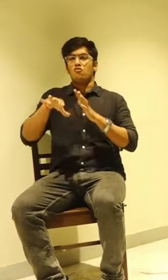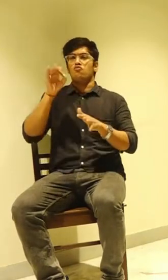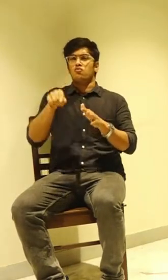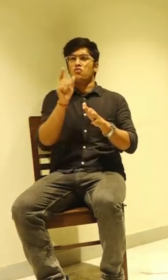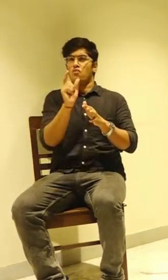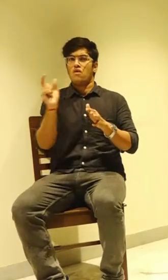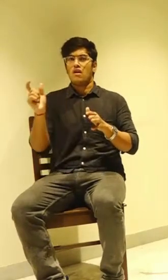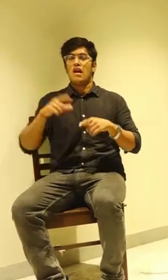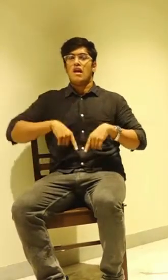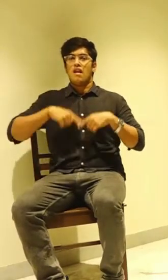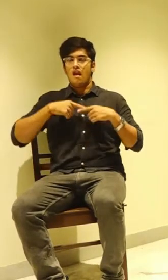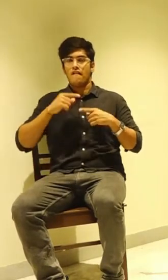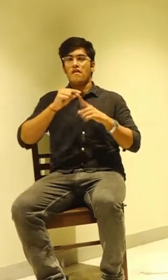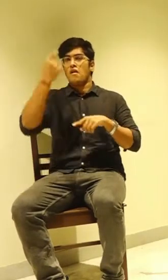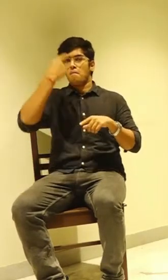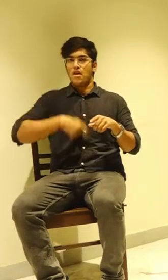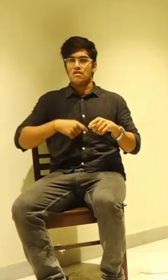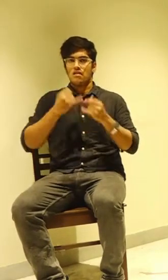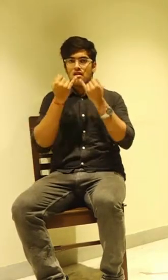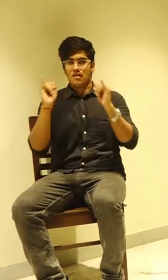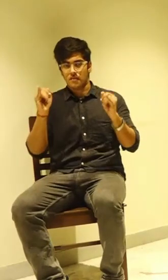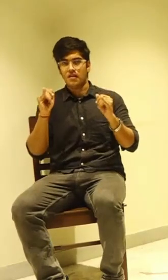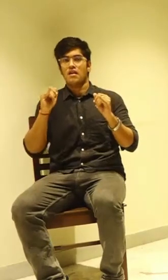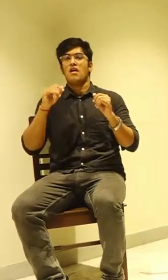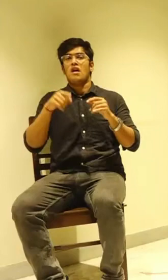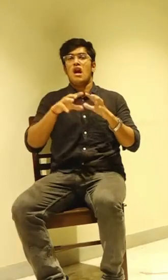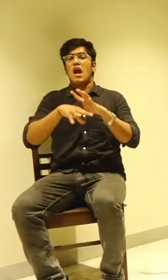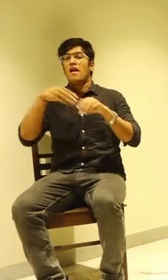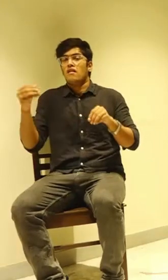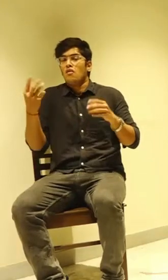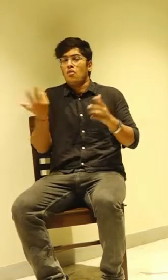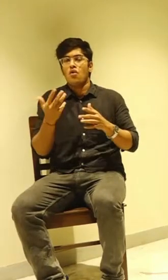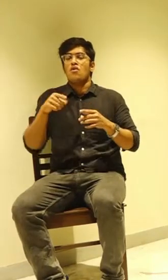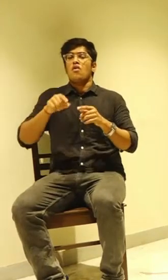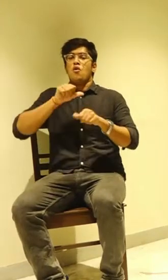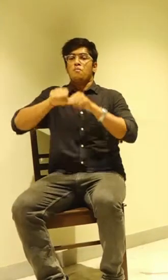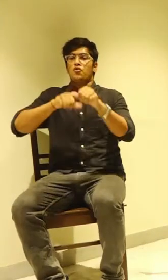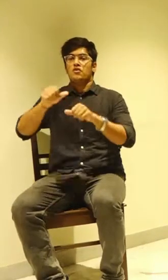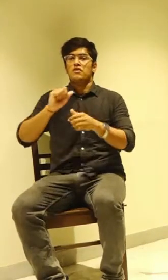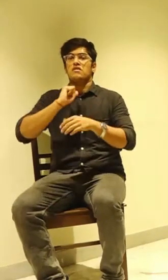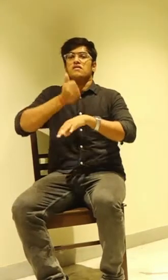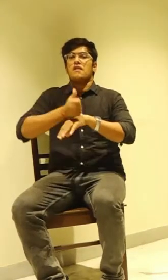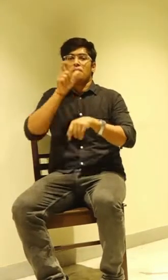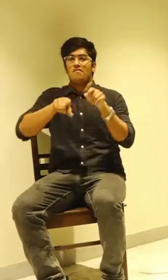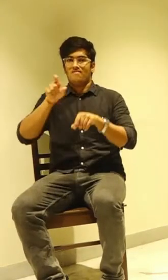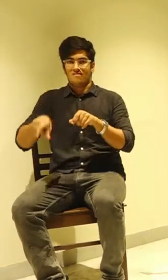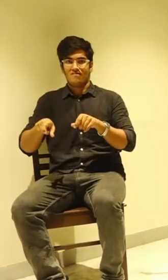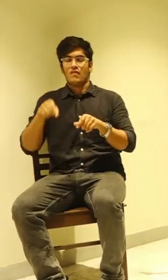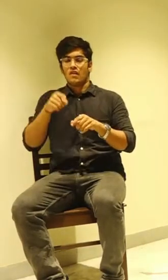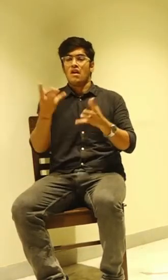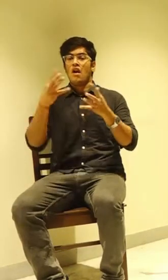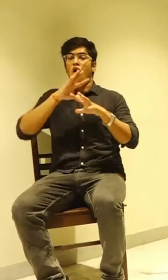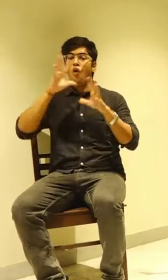personal liberty, except according to procedure established by law, person, how did those words fit into